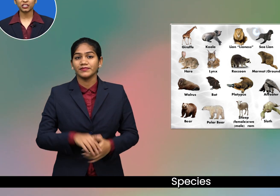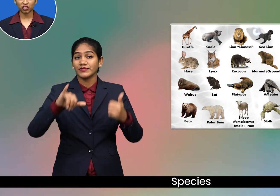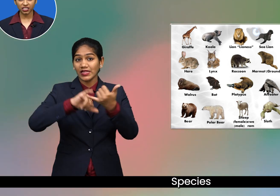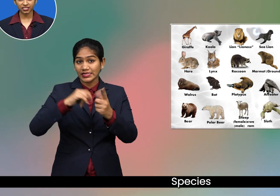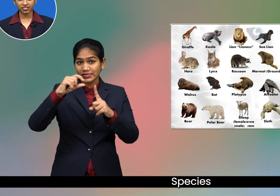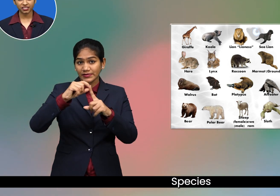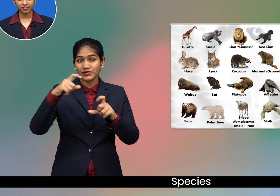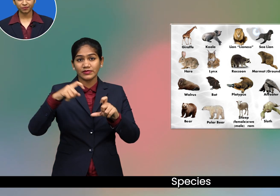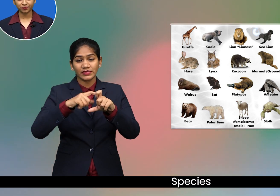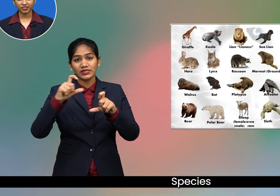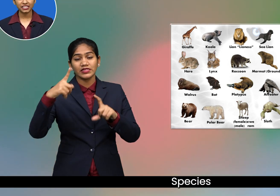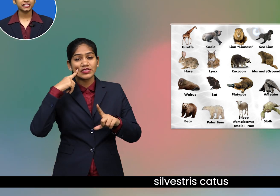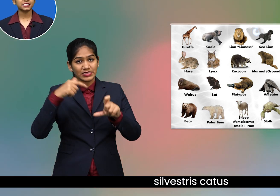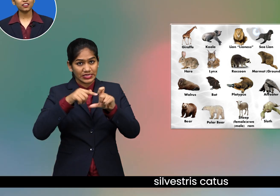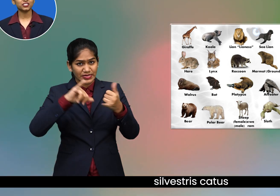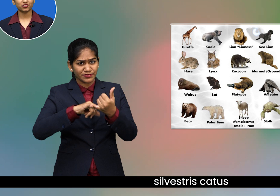Species